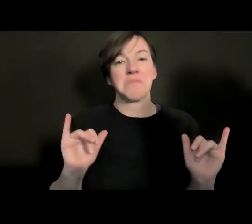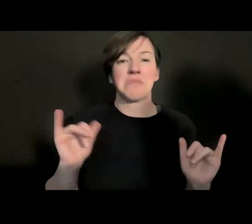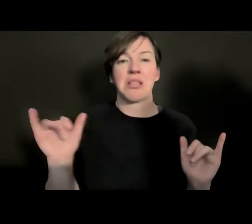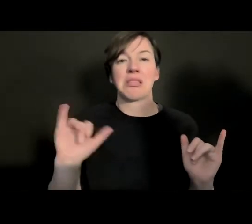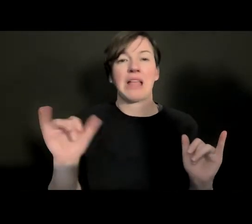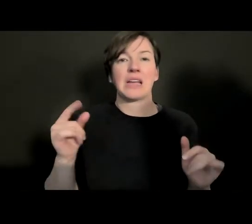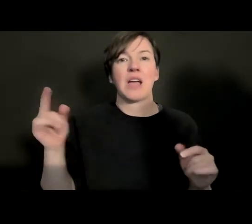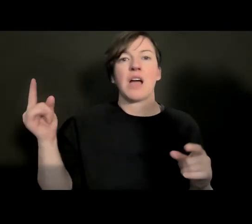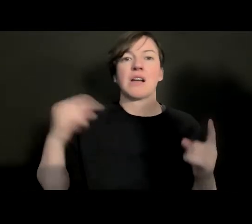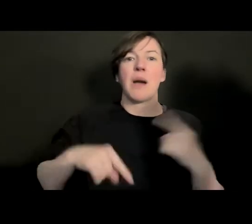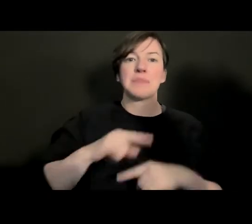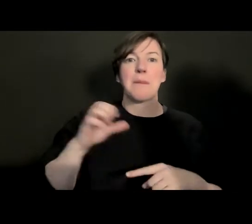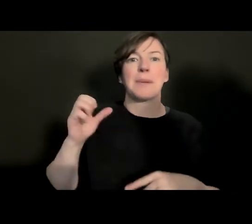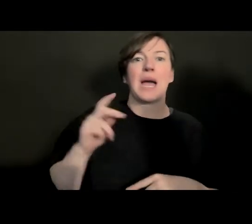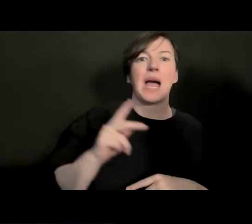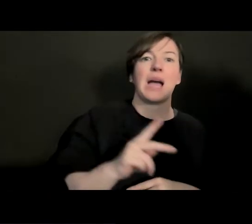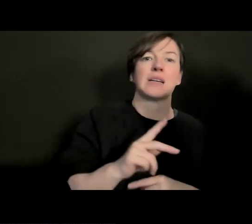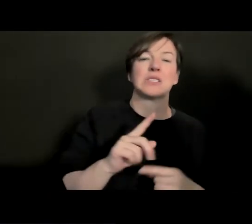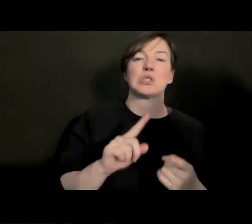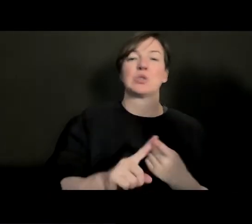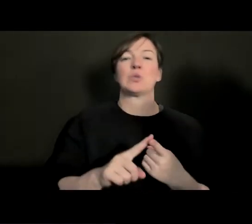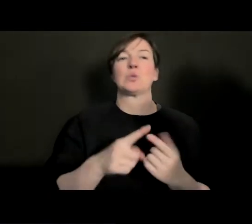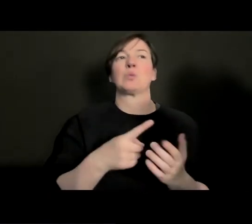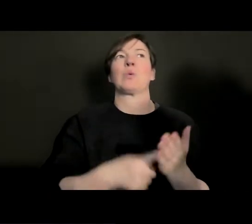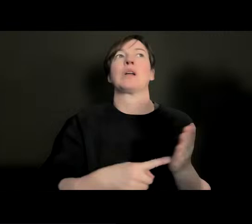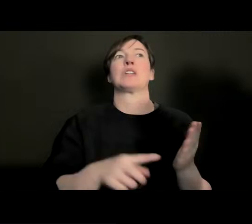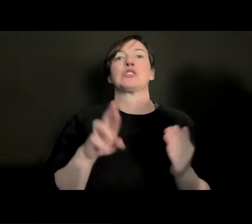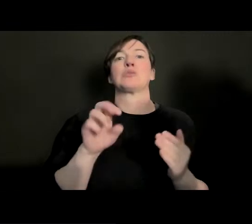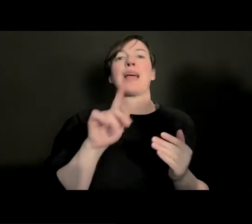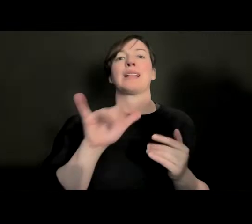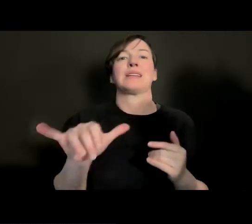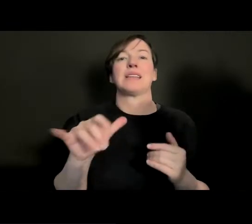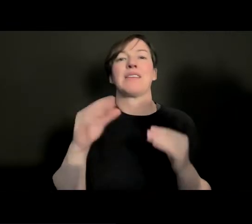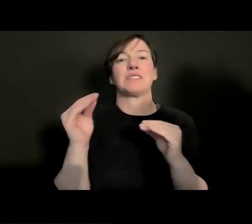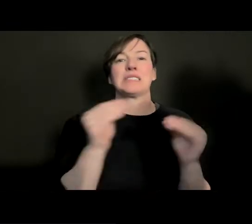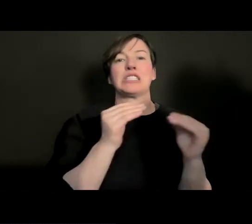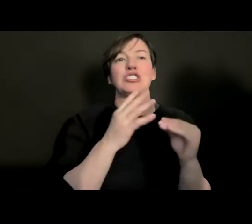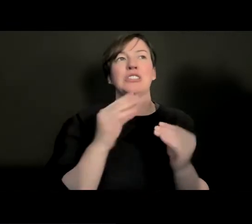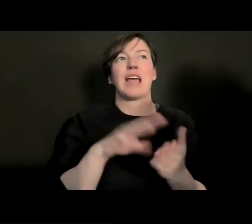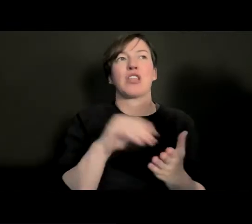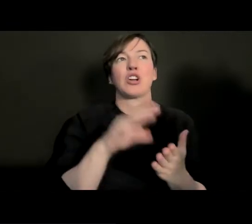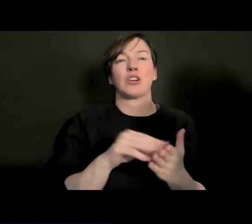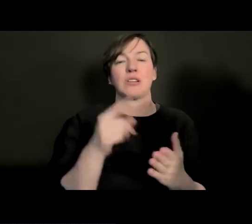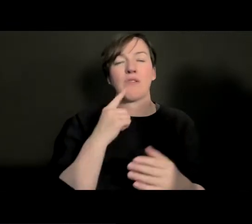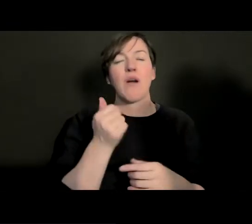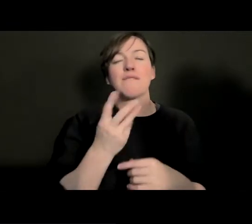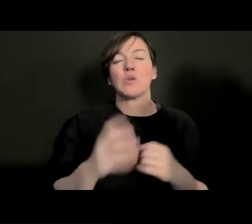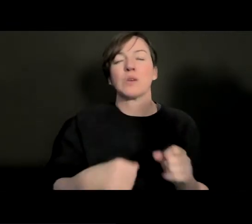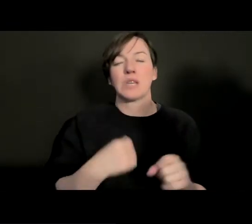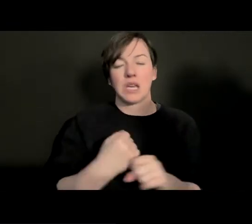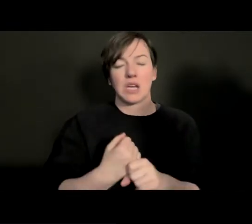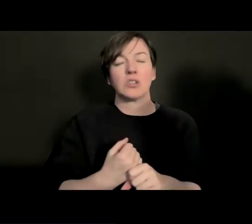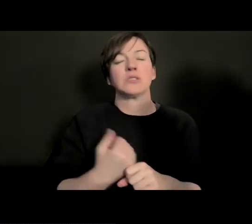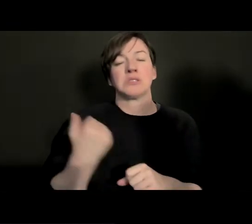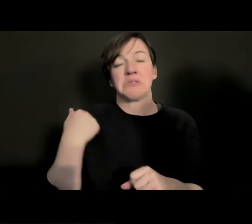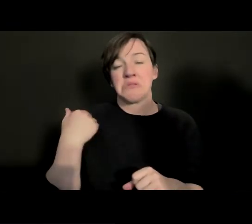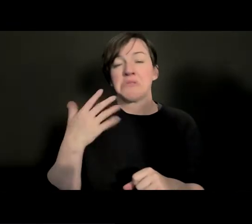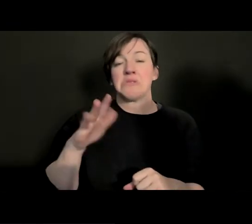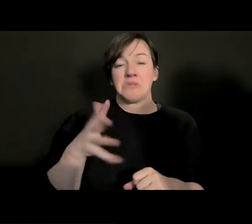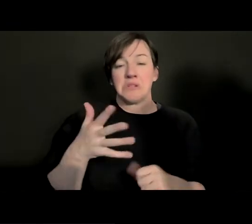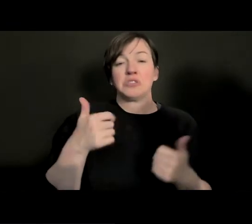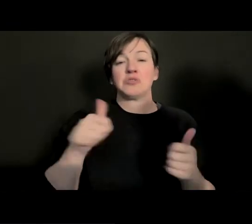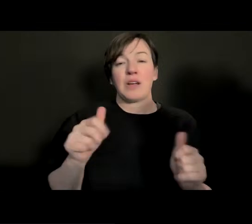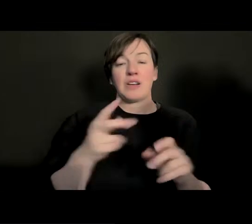coming back to what is the reality of teaching and learning. And for a couple of years, they were trying to